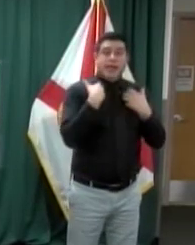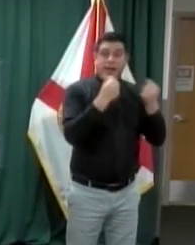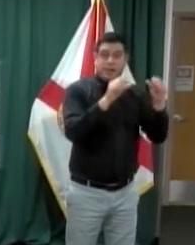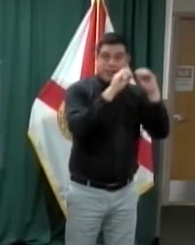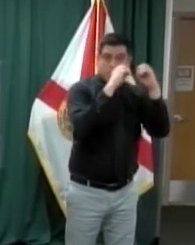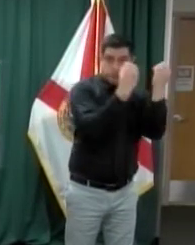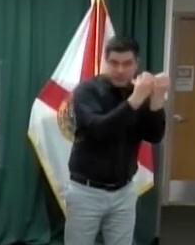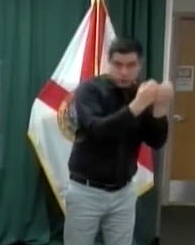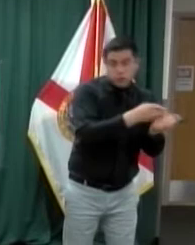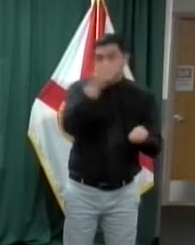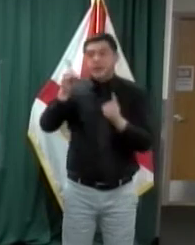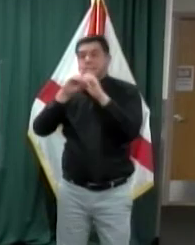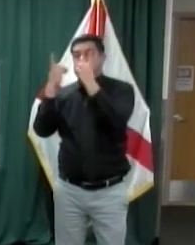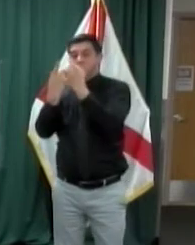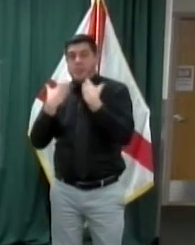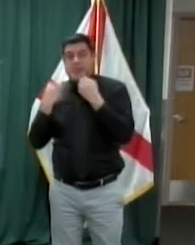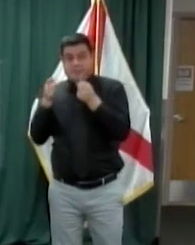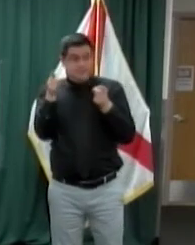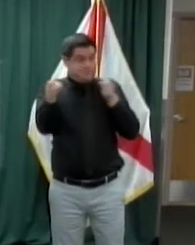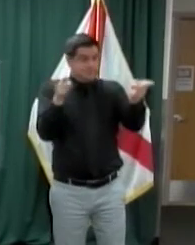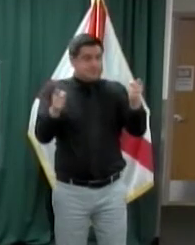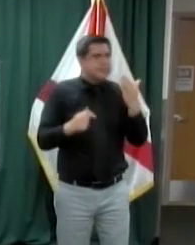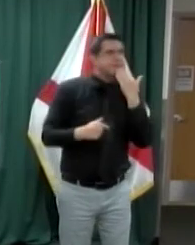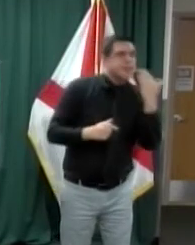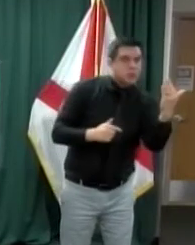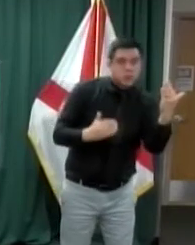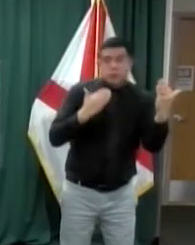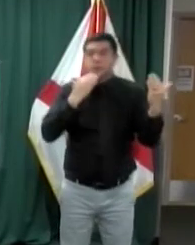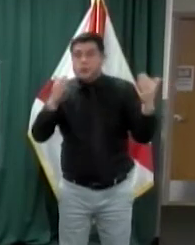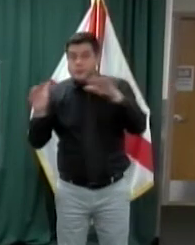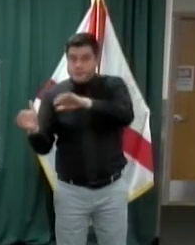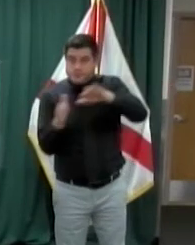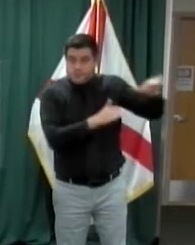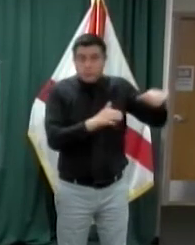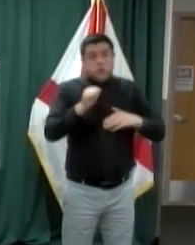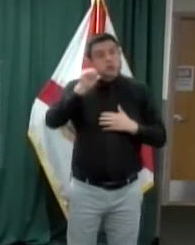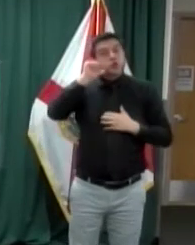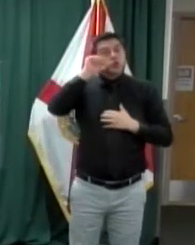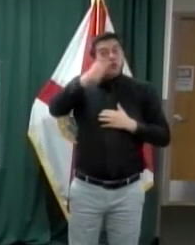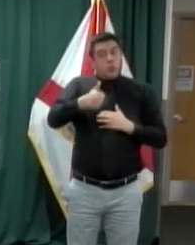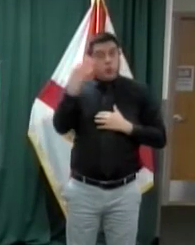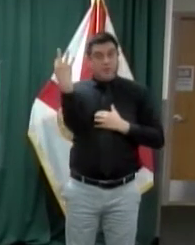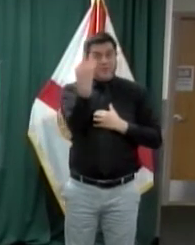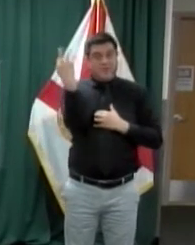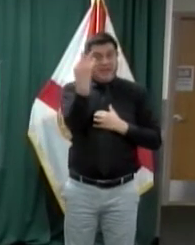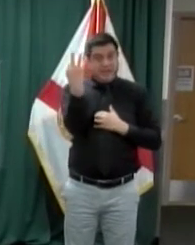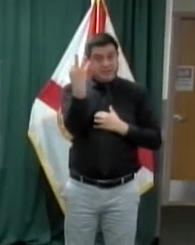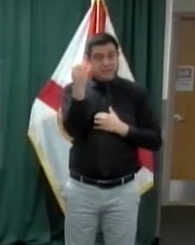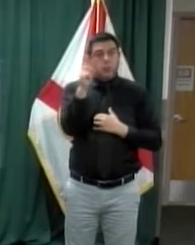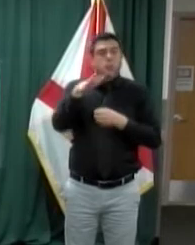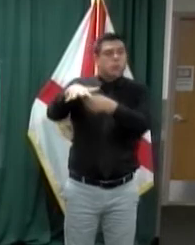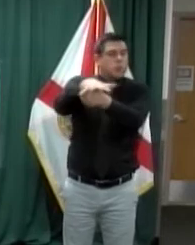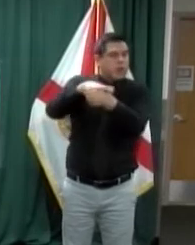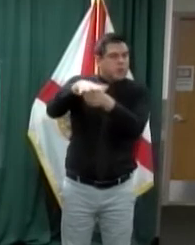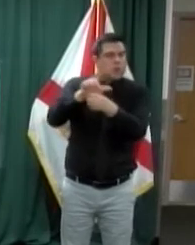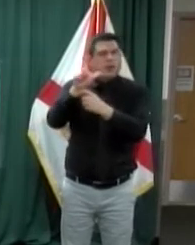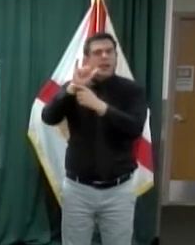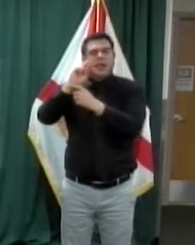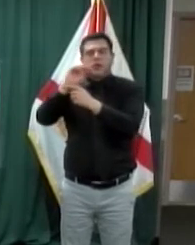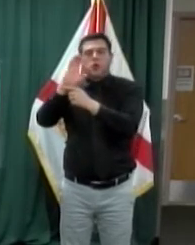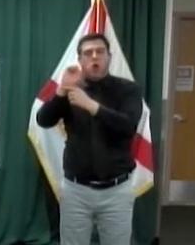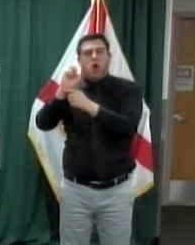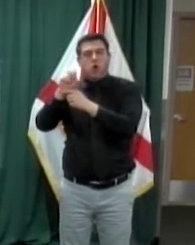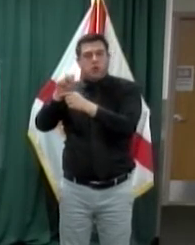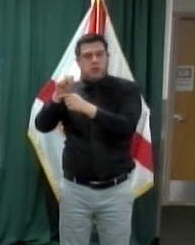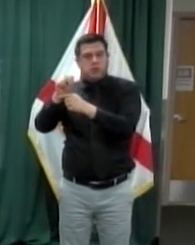Tomorrow's site, which is at, was scheduled for Journeys Academy at Lincoln Heights and Lockhart, has been postponed. We